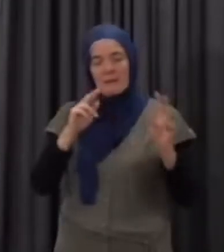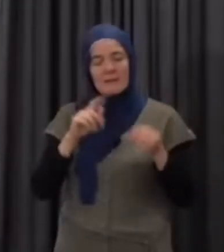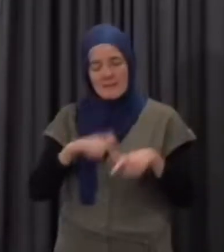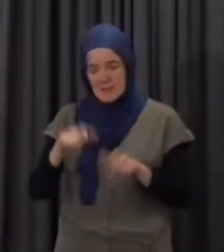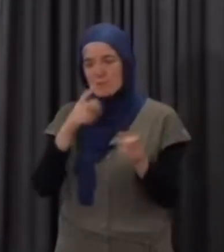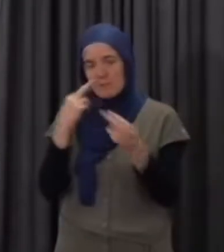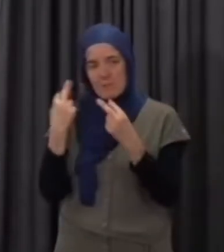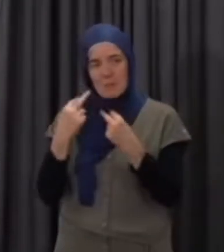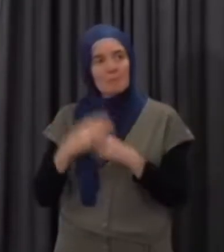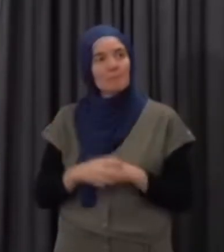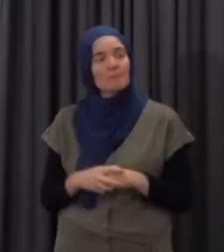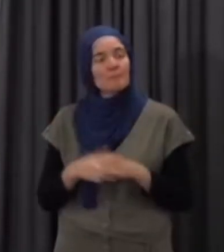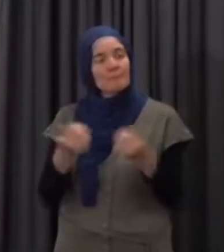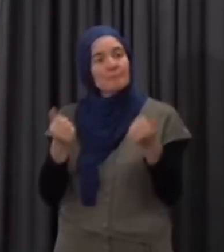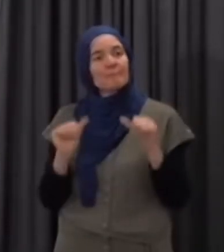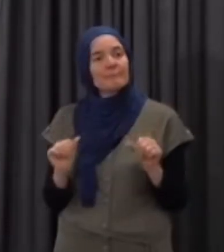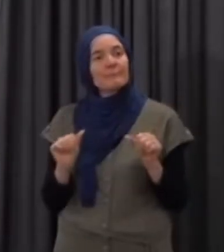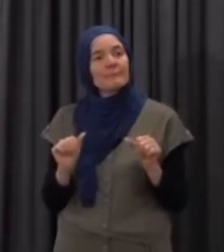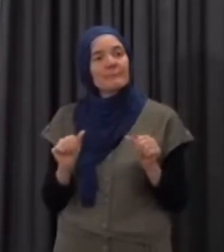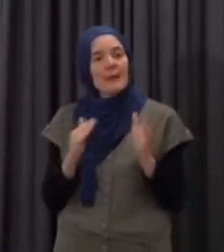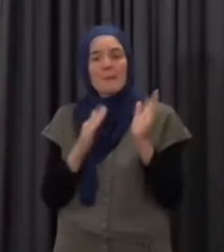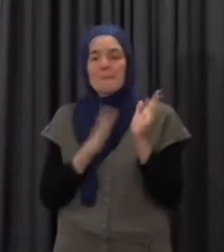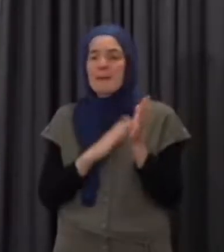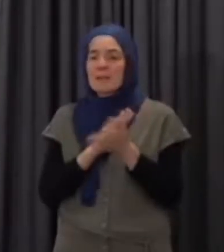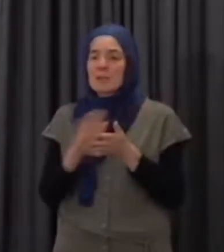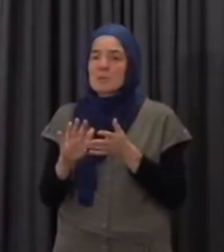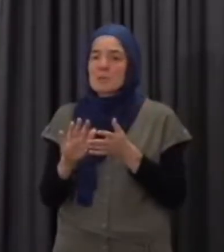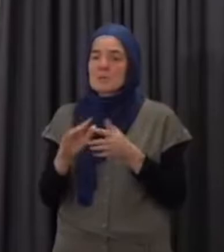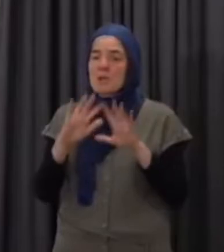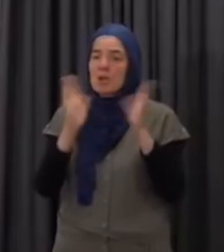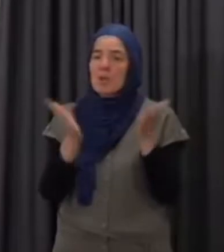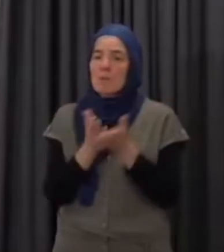much, James. Just going to move to Mike Hughes at Global.